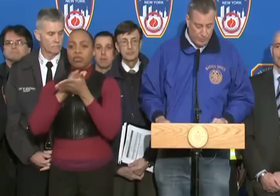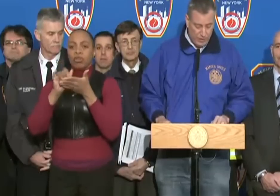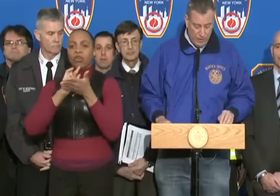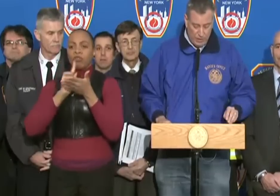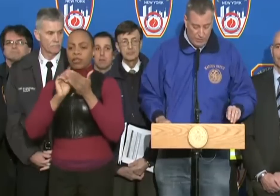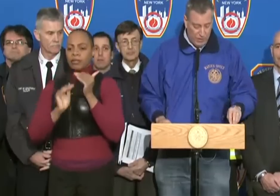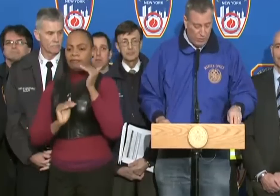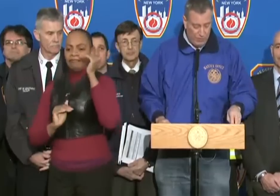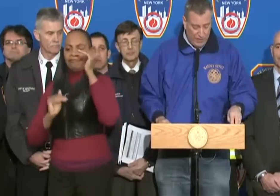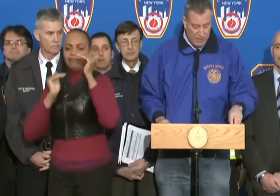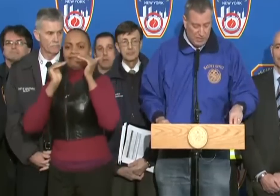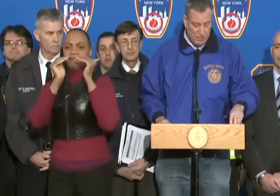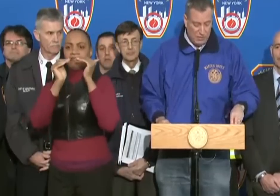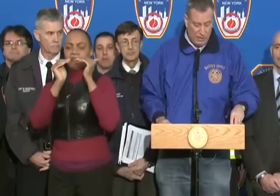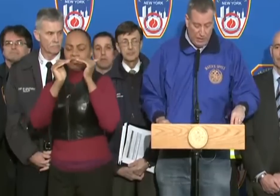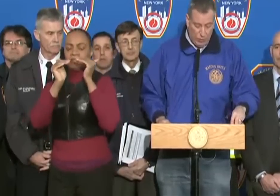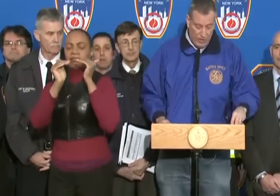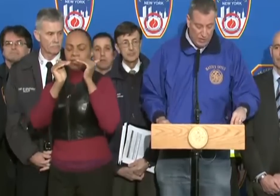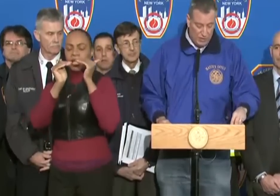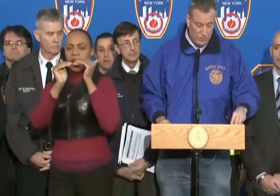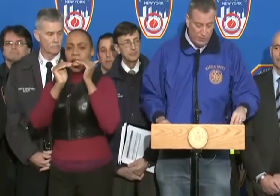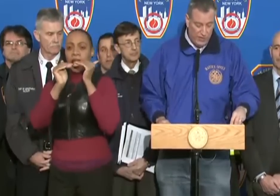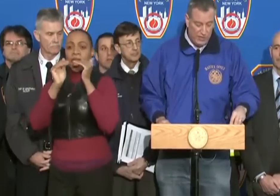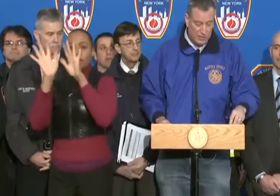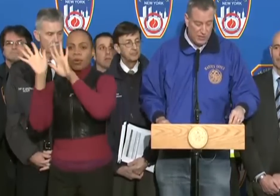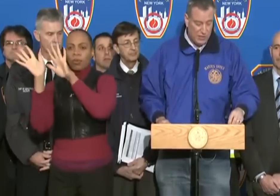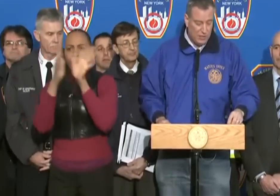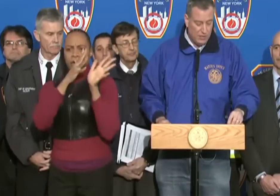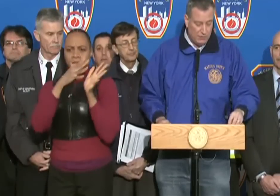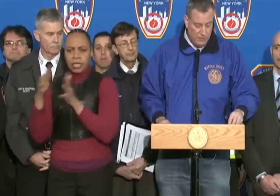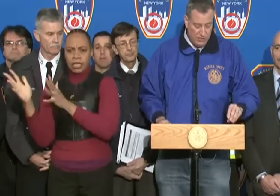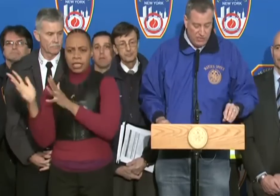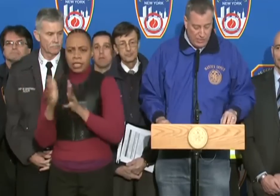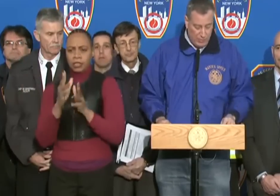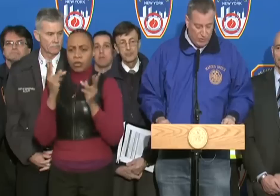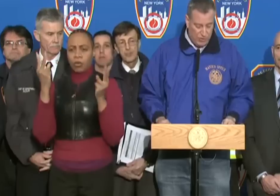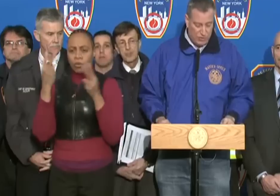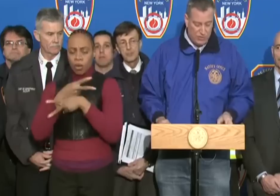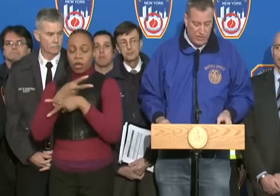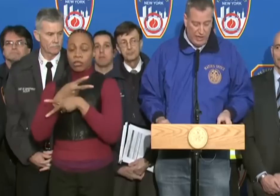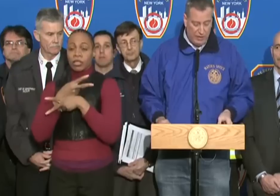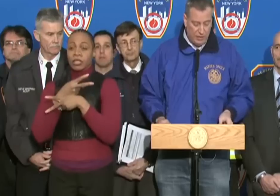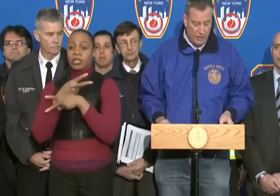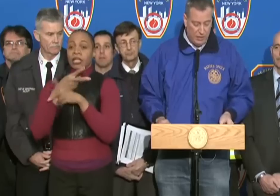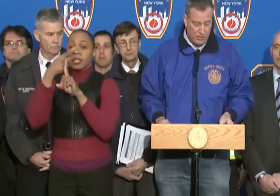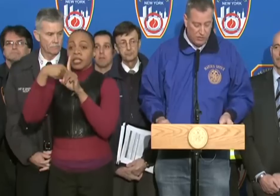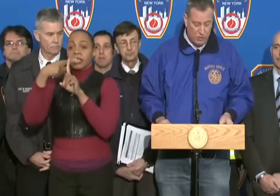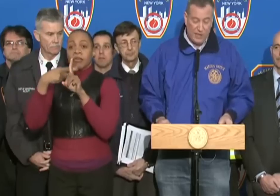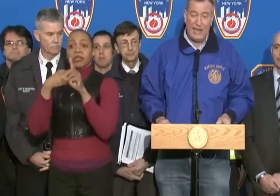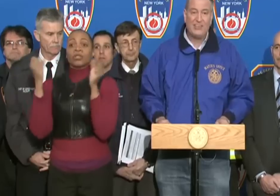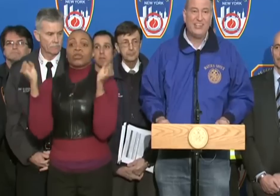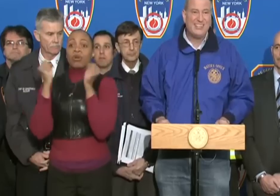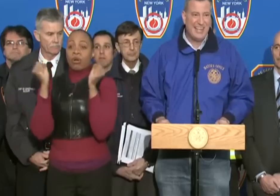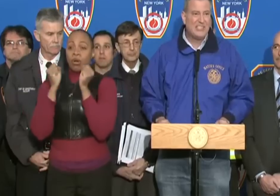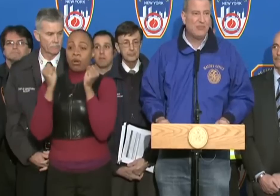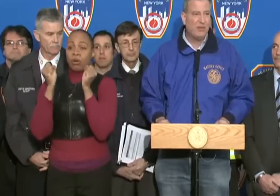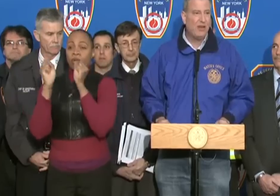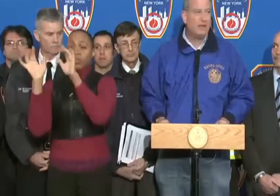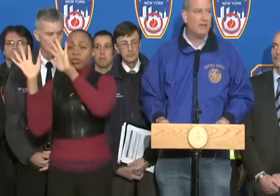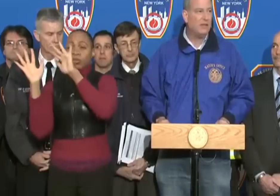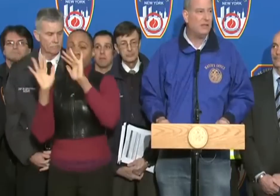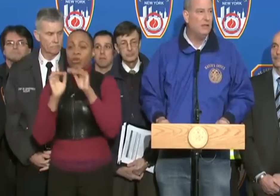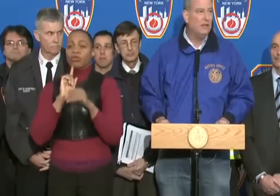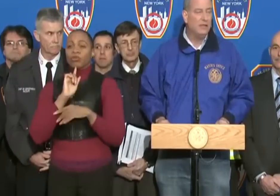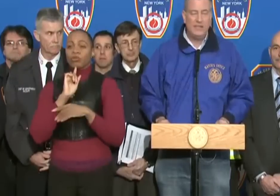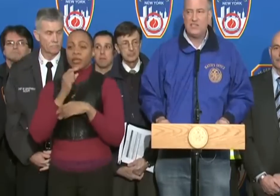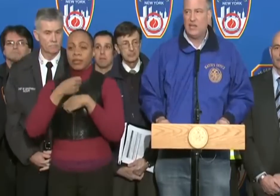again. And even though we faced high winds, we faced frigid temperatures, and a storm that actually